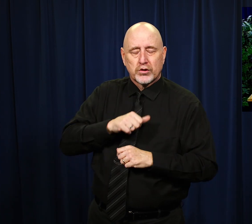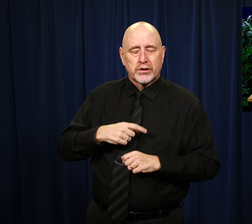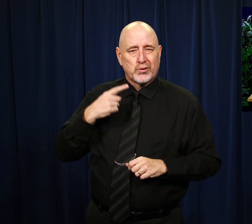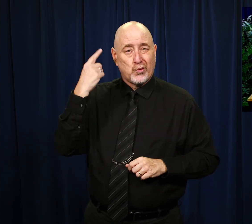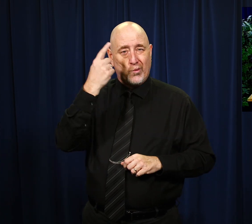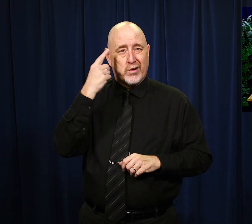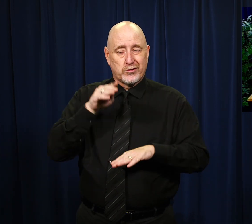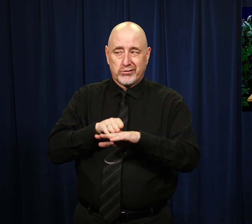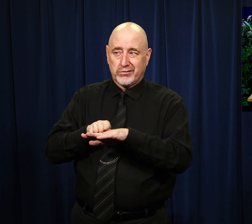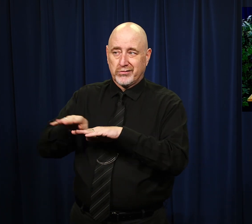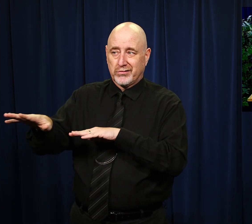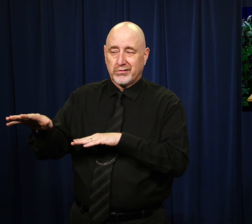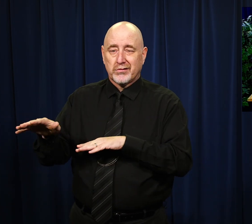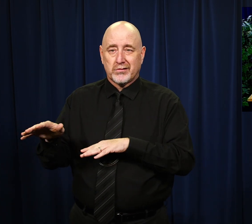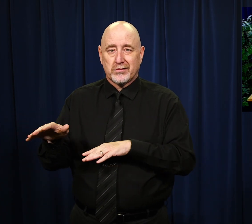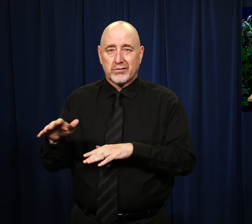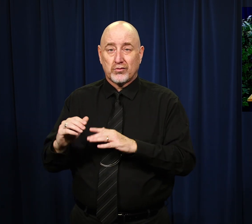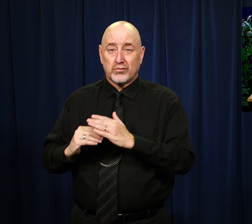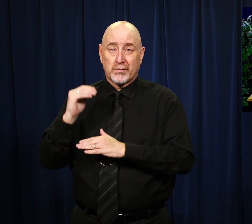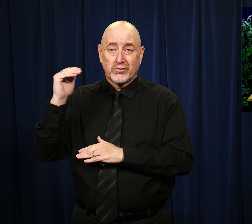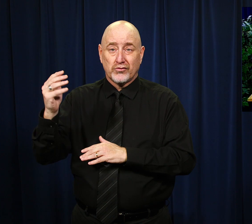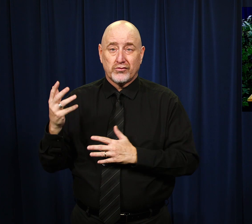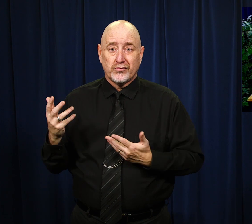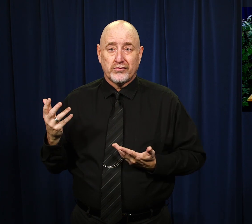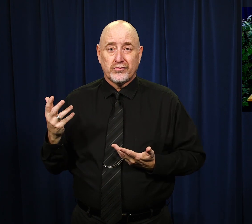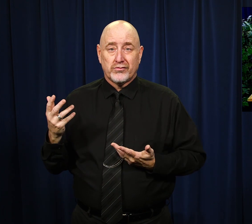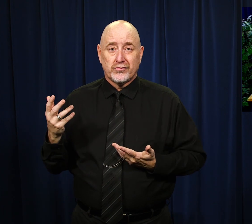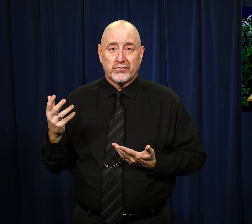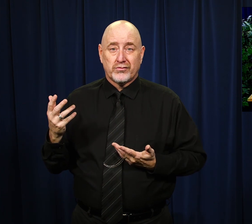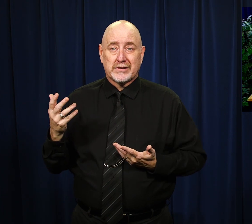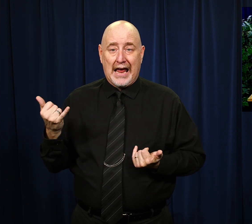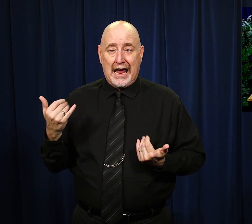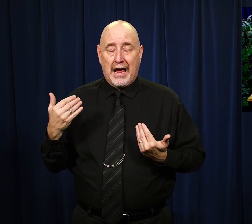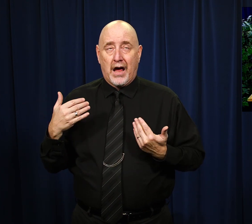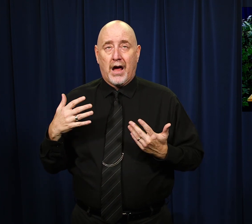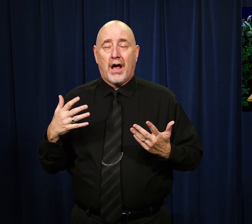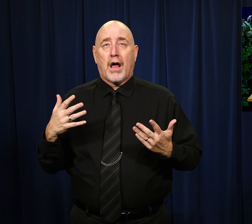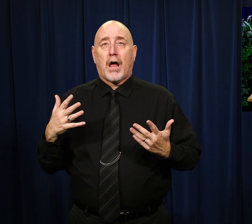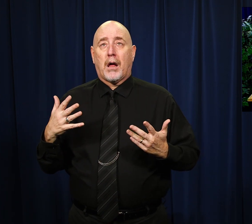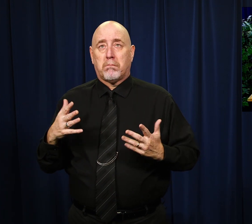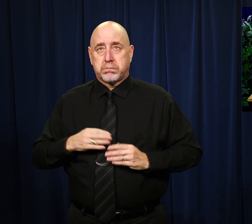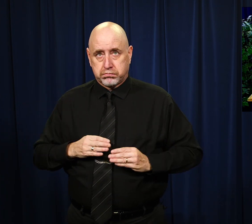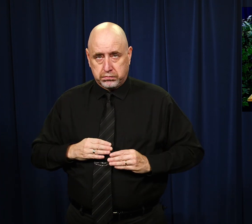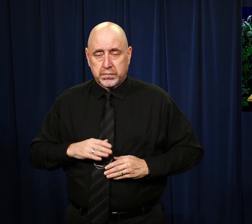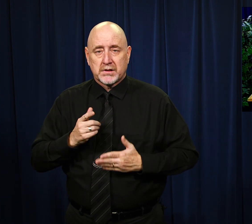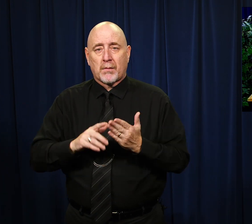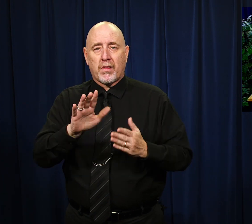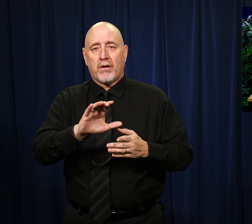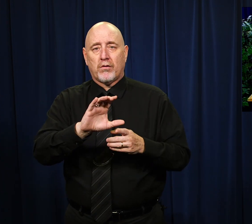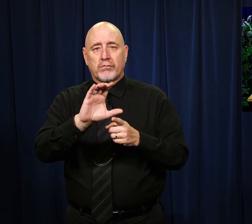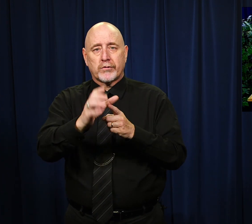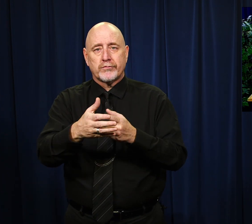wonder, has it pulled upon them too hard? Are they giving in to just some of the ways?